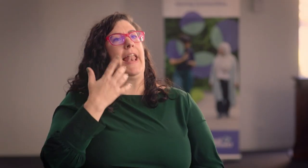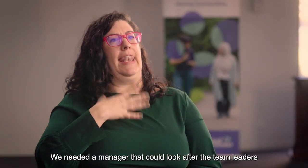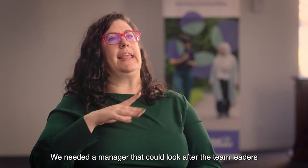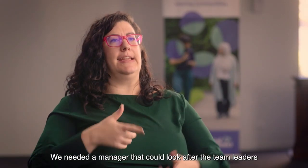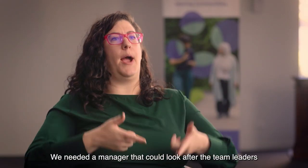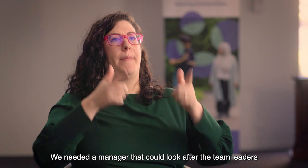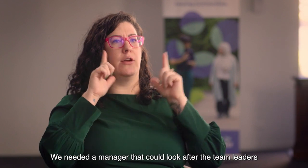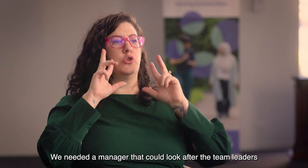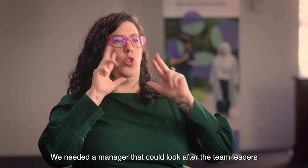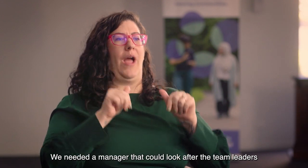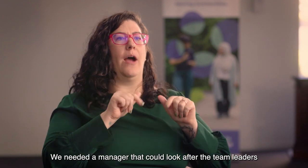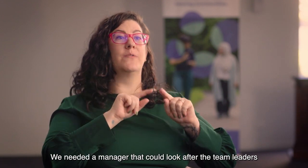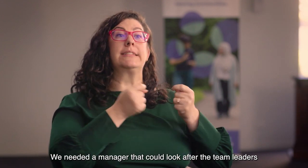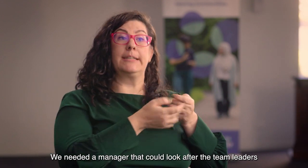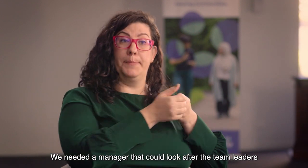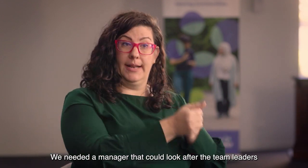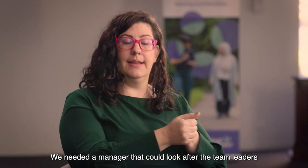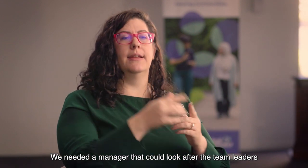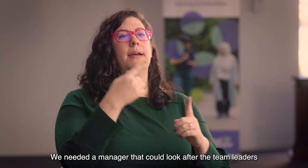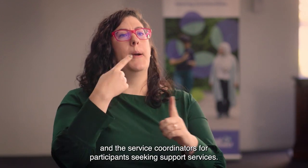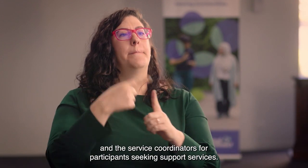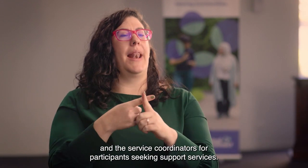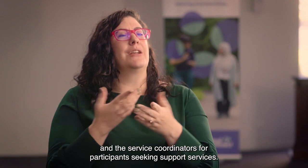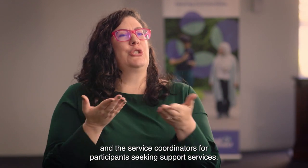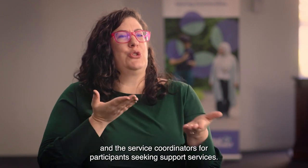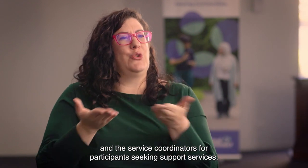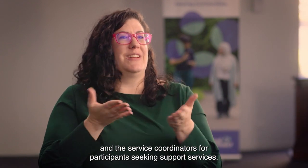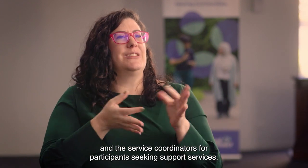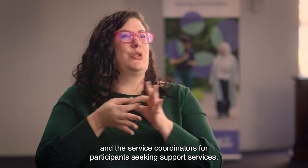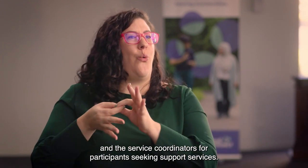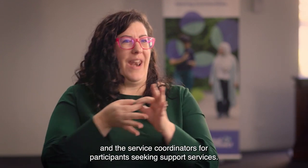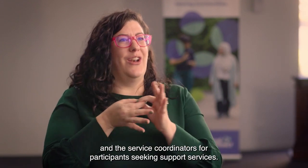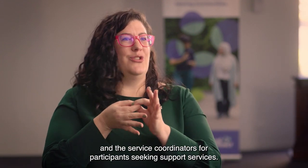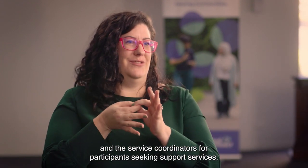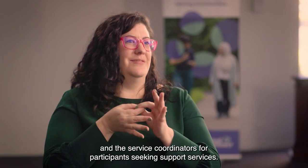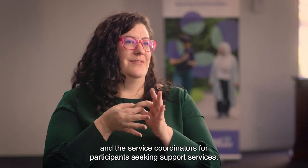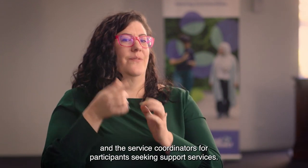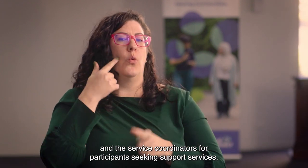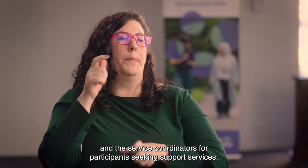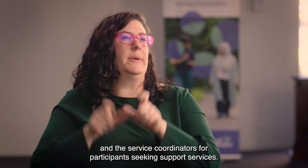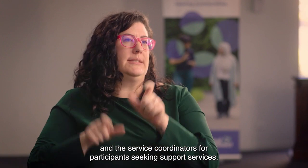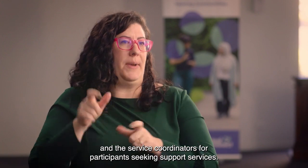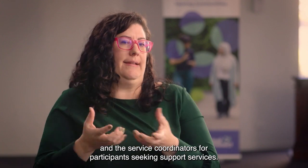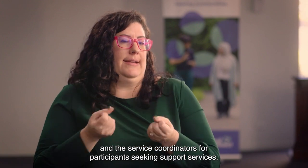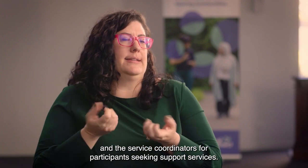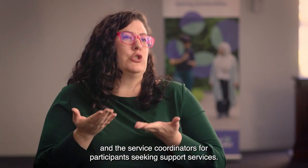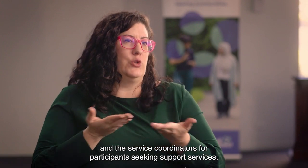We needed a manager that could look after the team leaders and the service coordinators for participants seeking support work services.